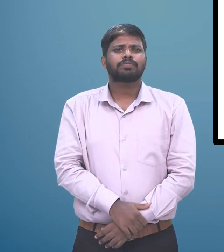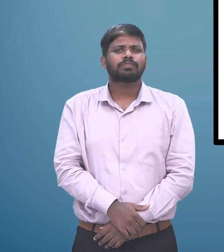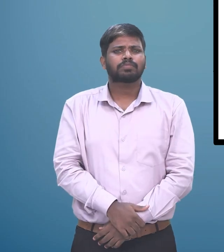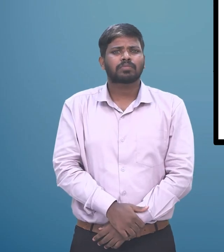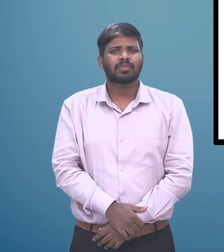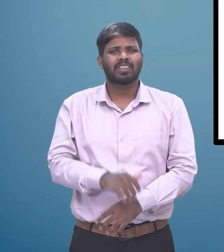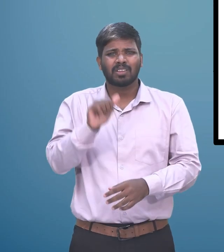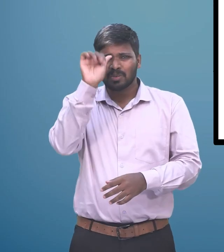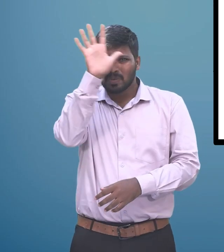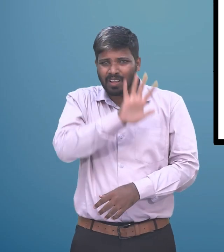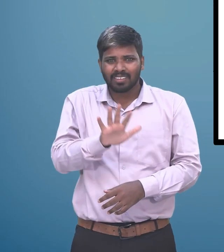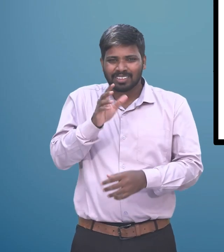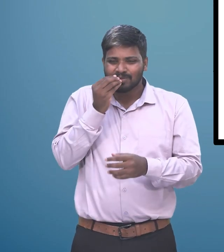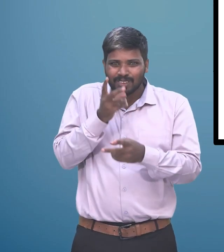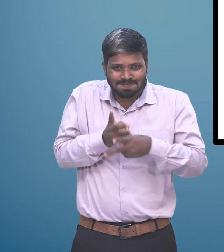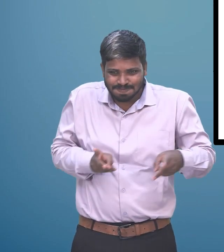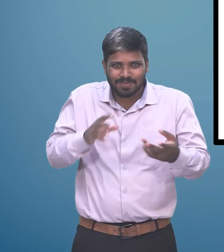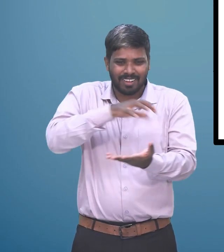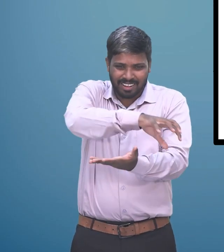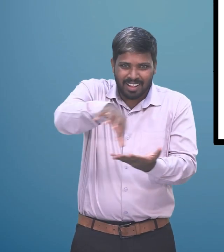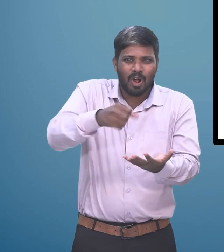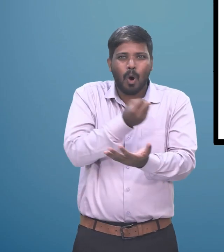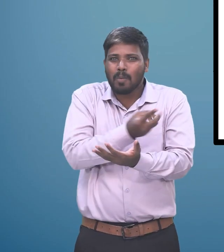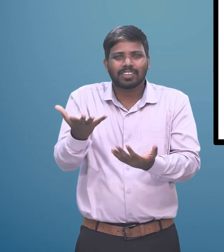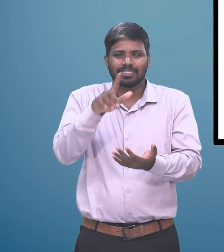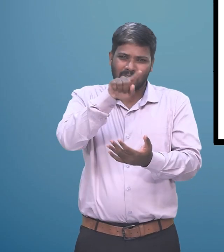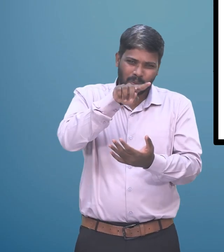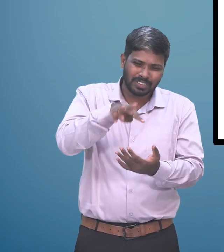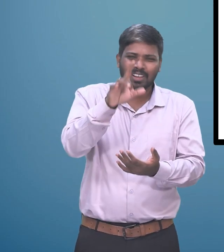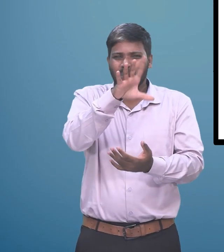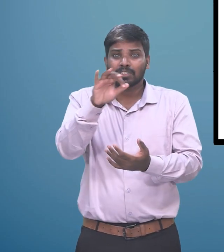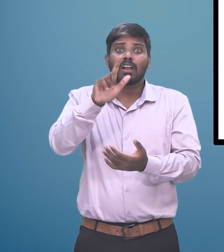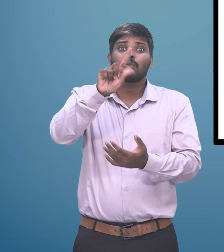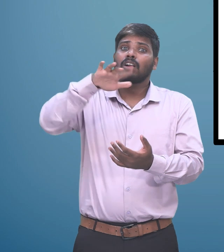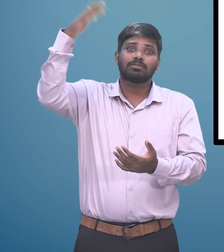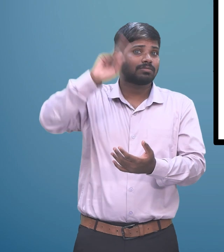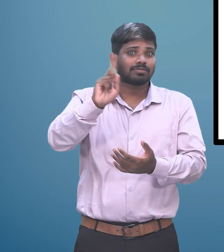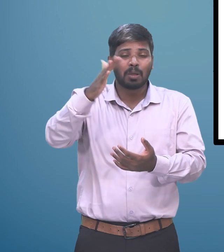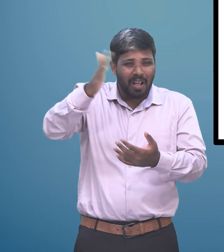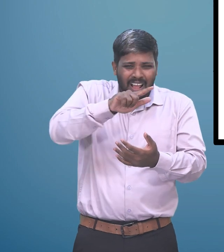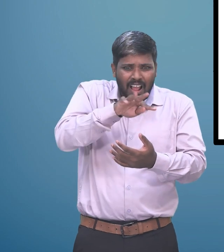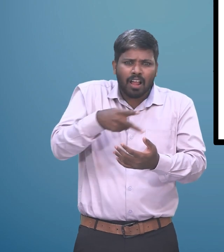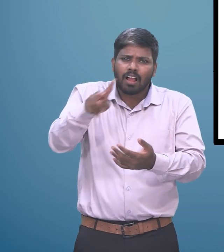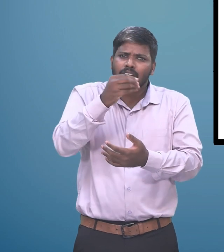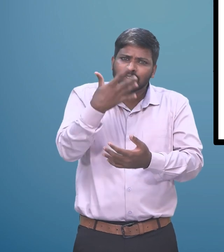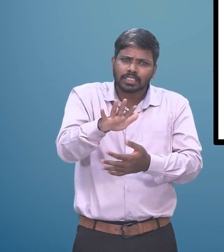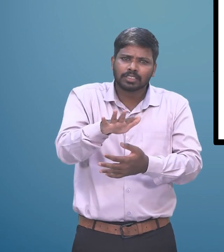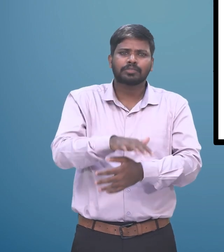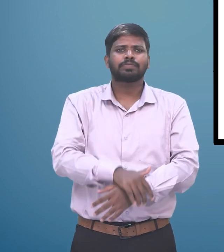The number of different dishes and preparations you can taste in India must be in their thousands, if not lakhs. Yet,